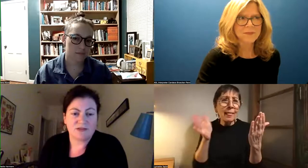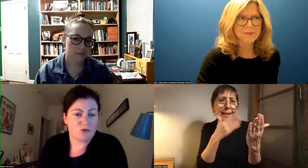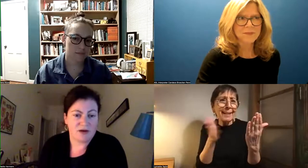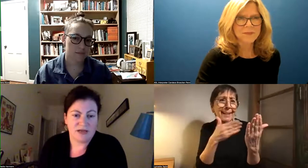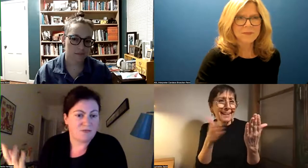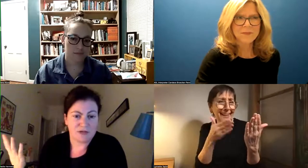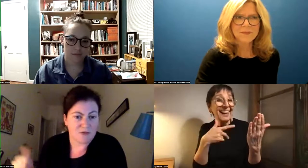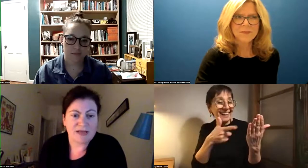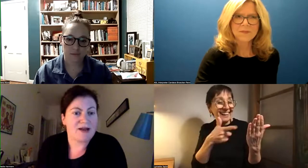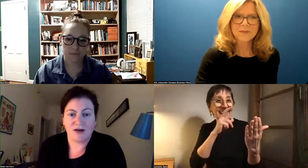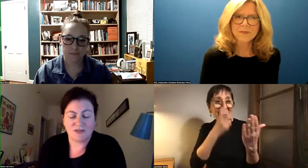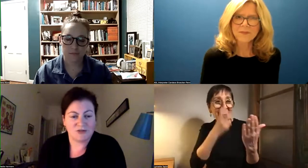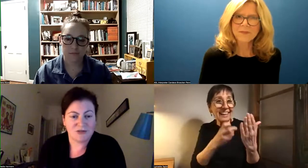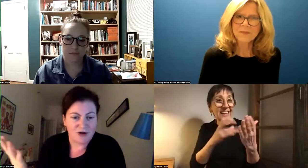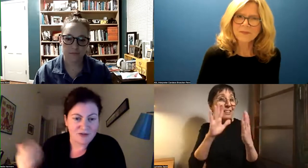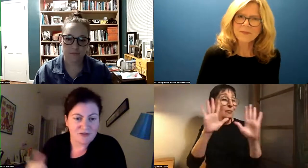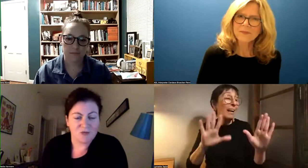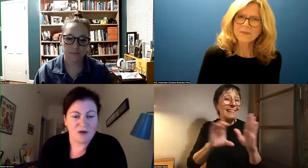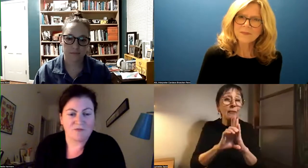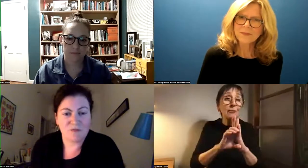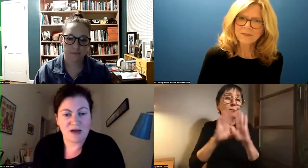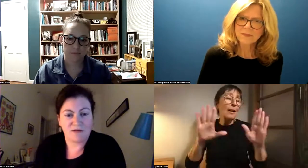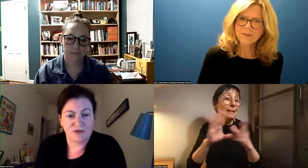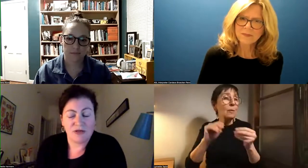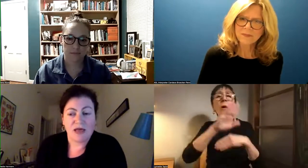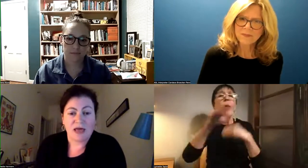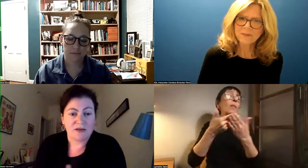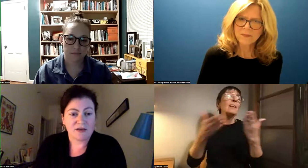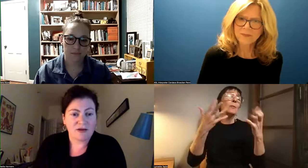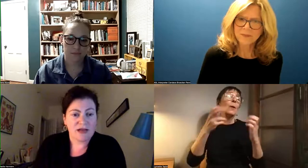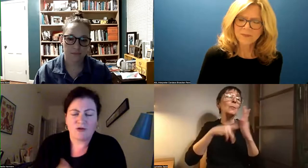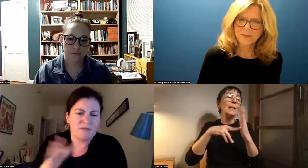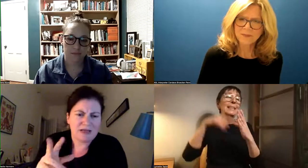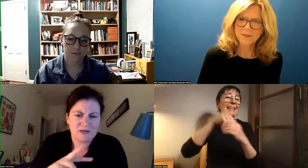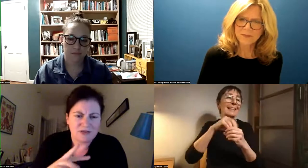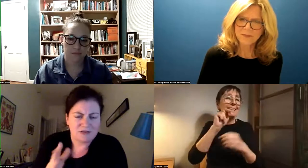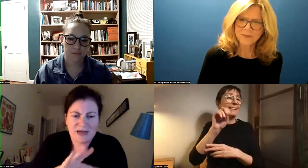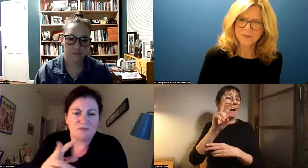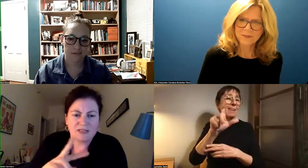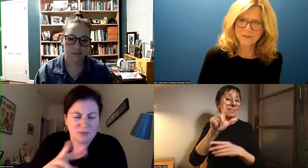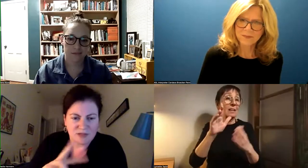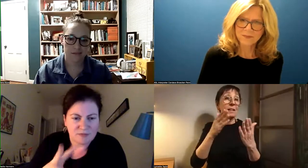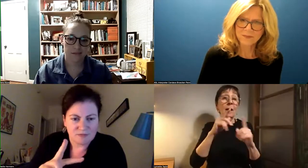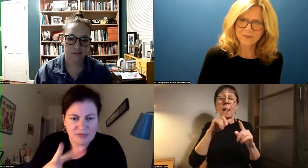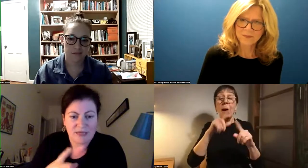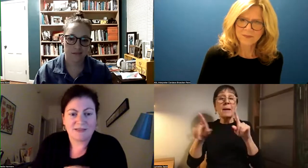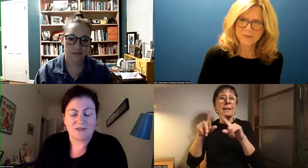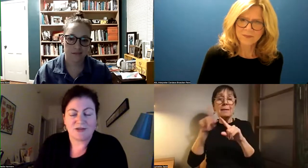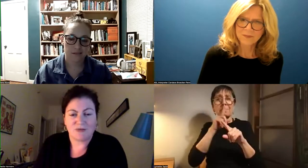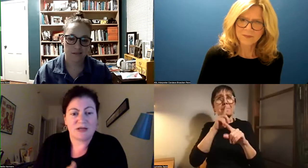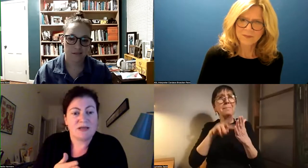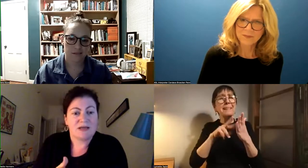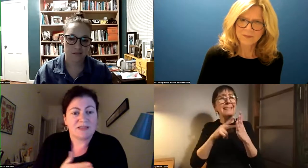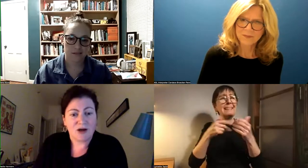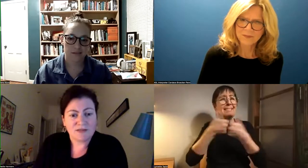compelling story with great characters, you know, all the things you want from a novel. And on the other hand, or maybe I don't mean to put them against each